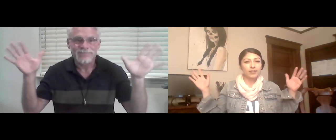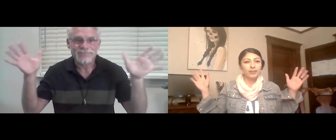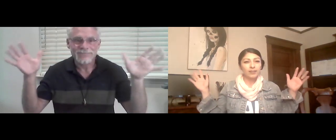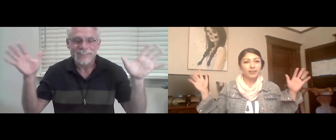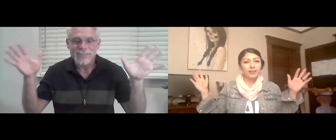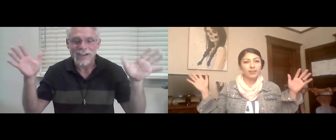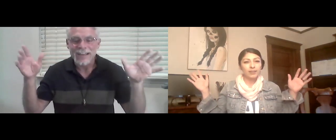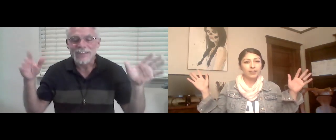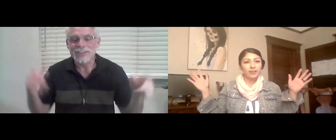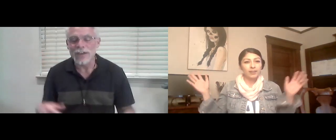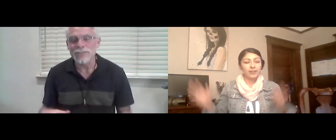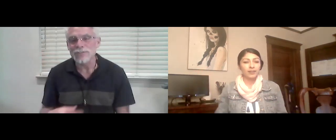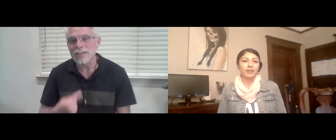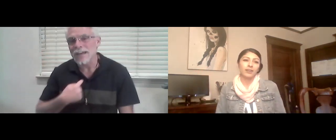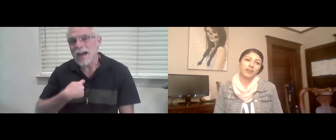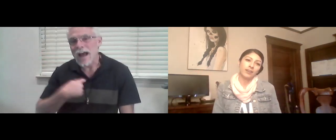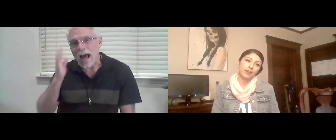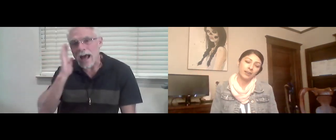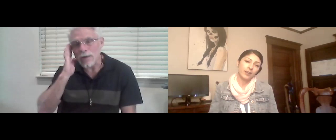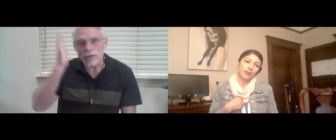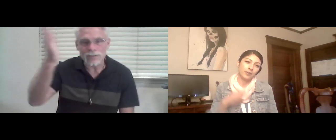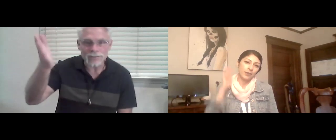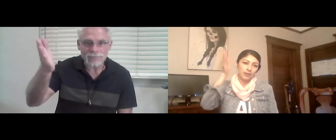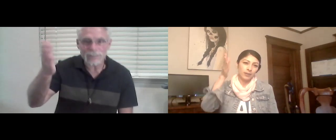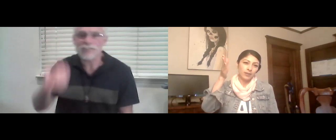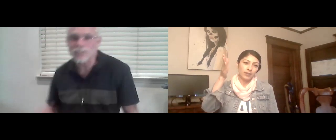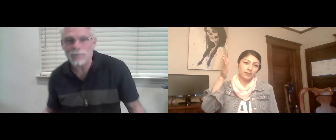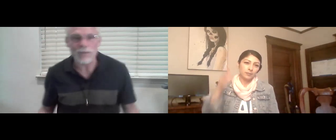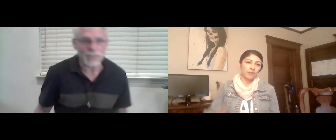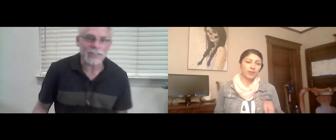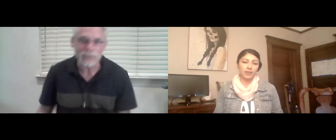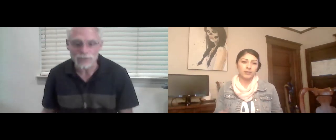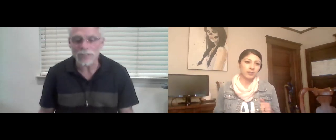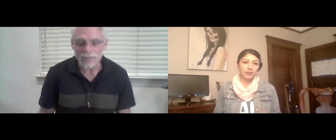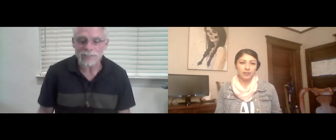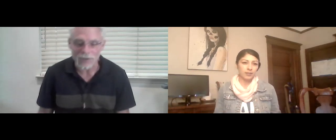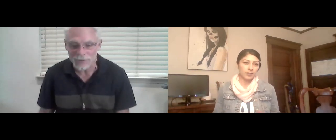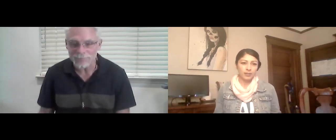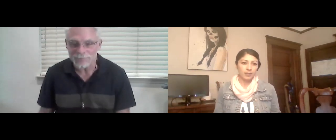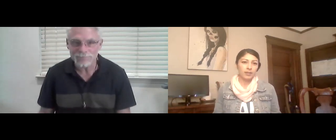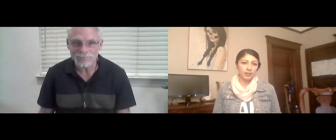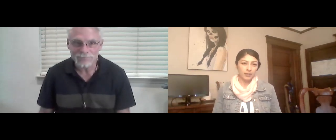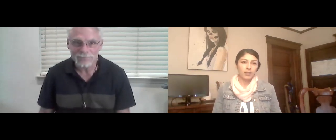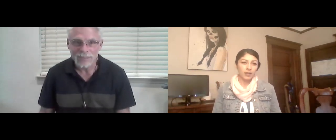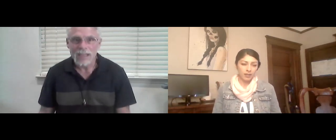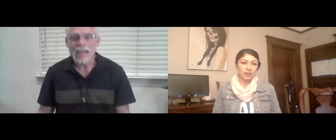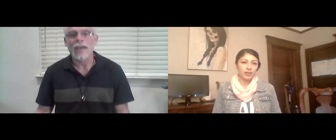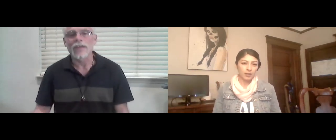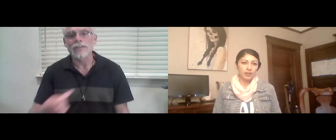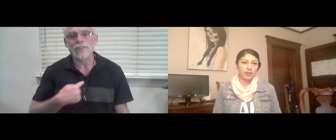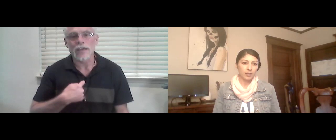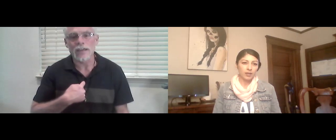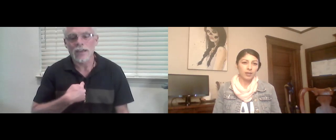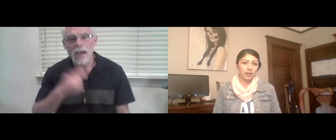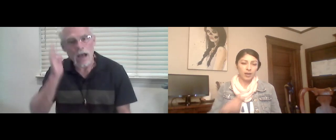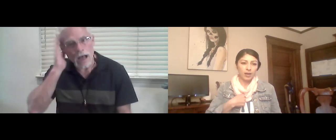Okay. Right. So if you say, I will stomp my feet, and you do it in the song, and then